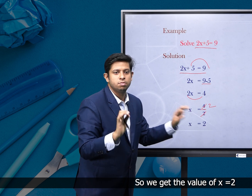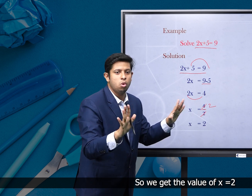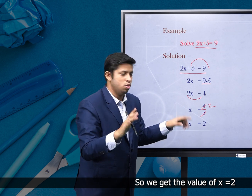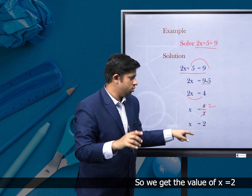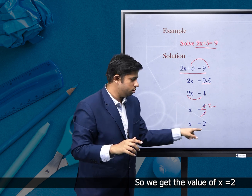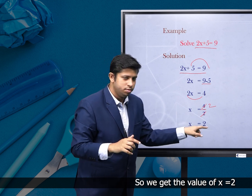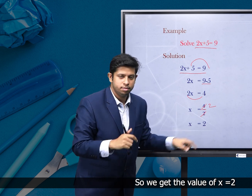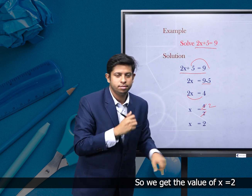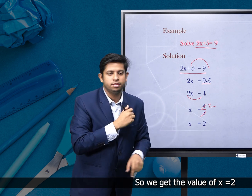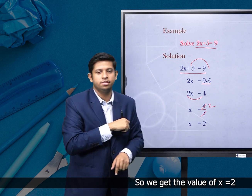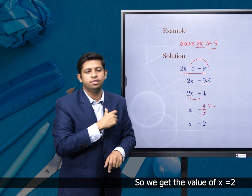to 2.